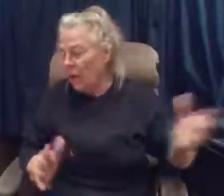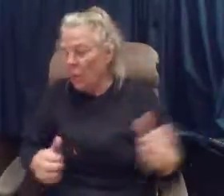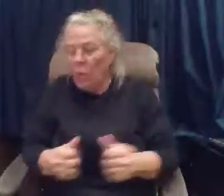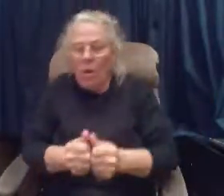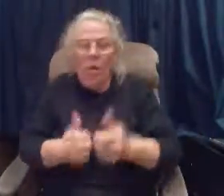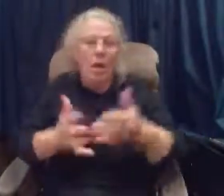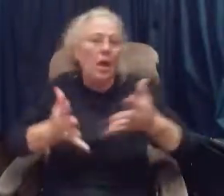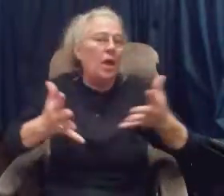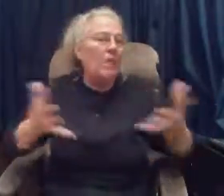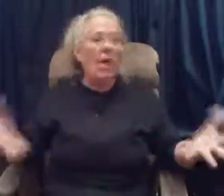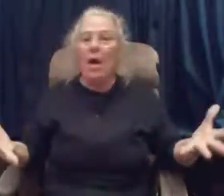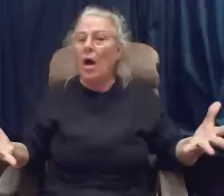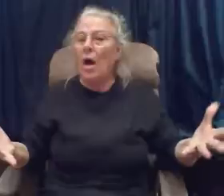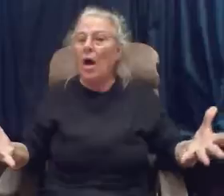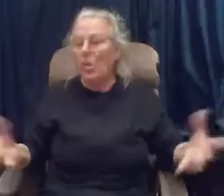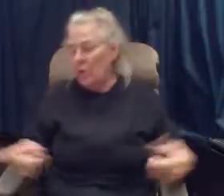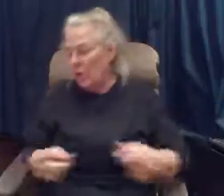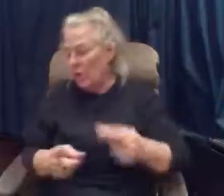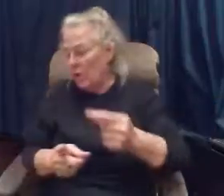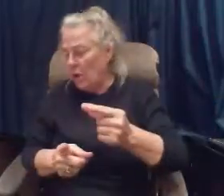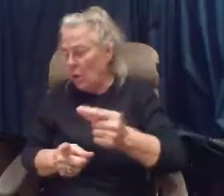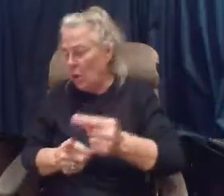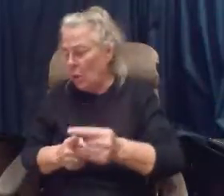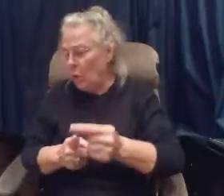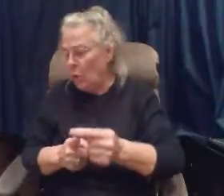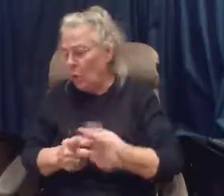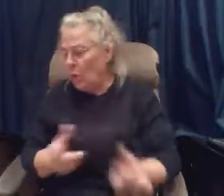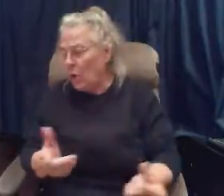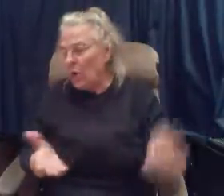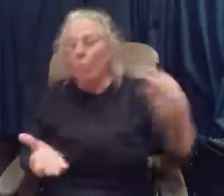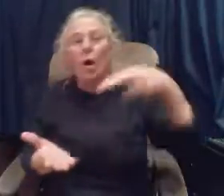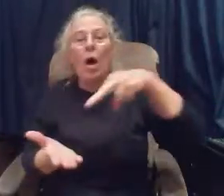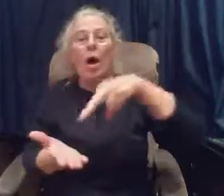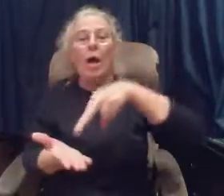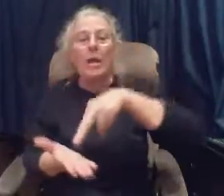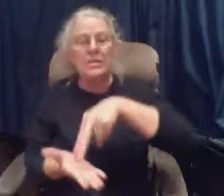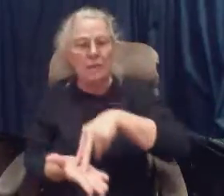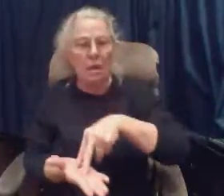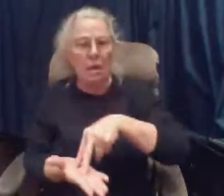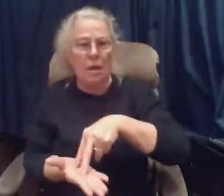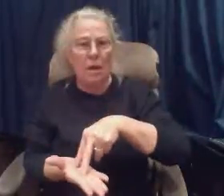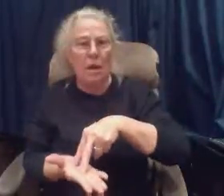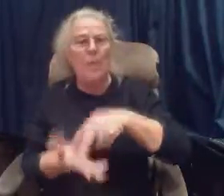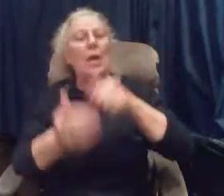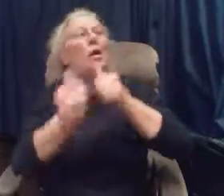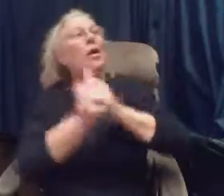them, without a word, rise up